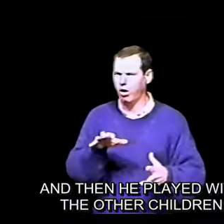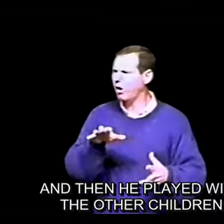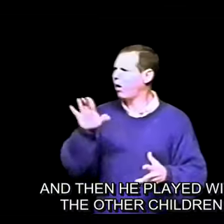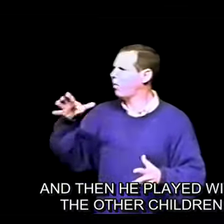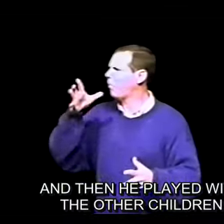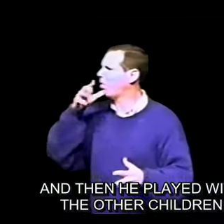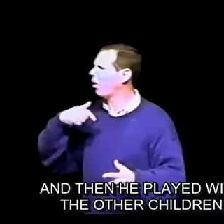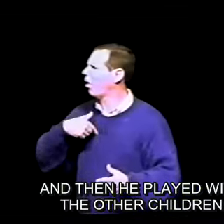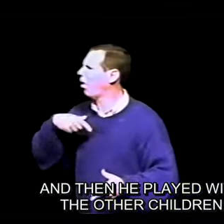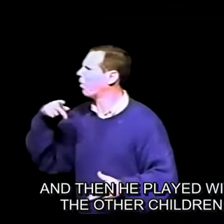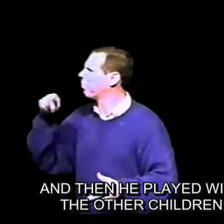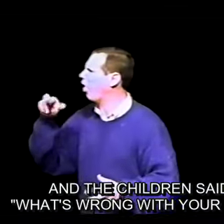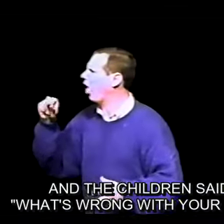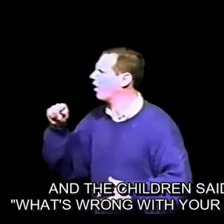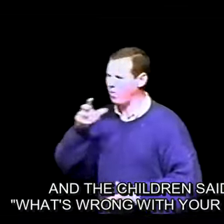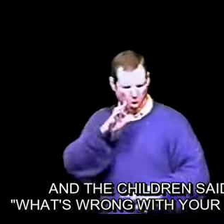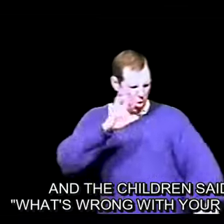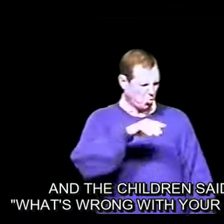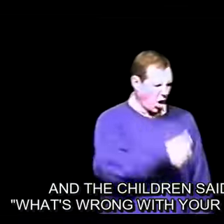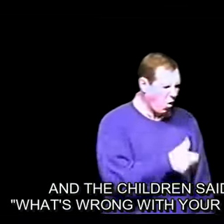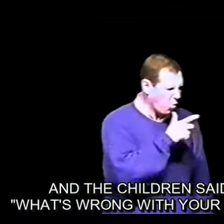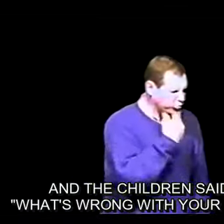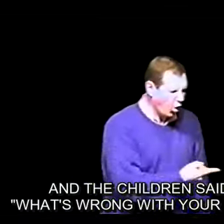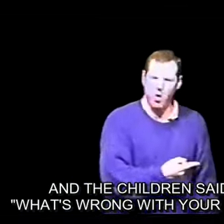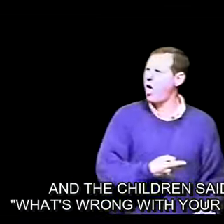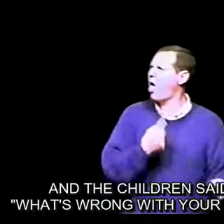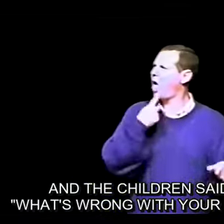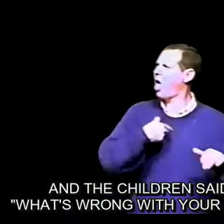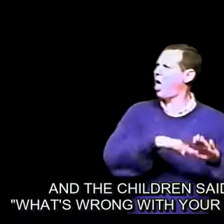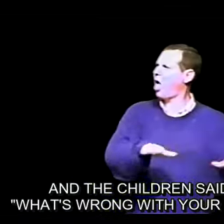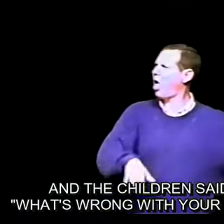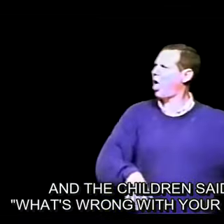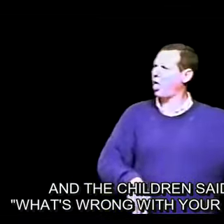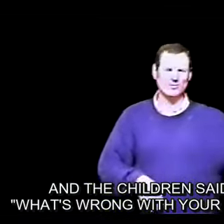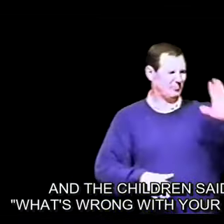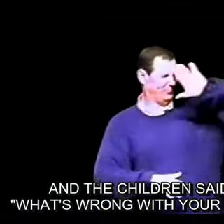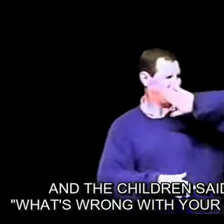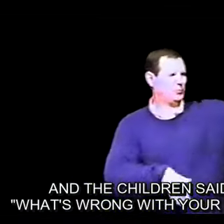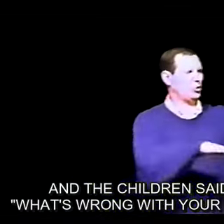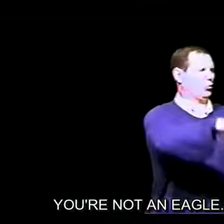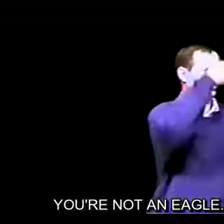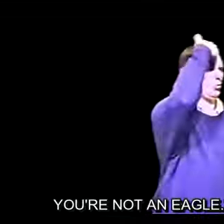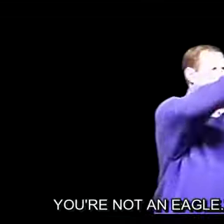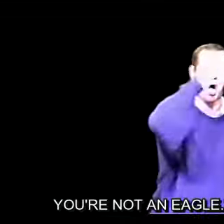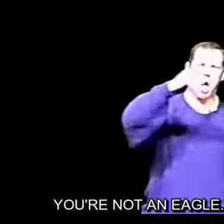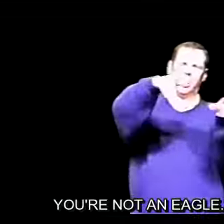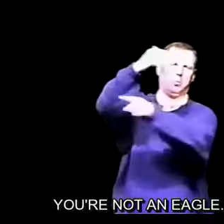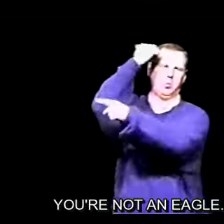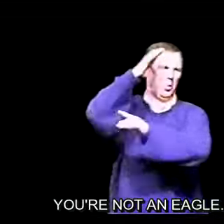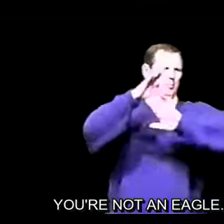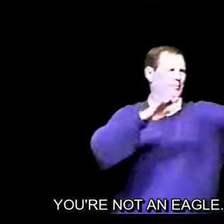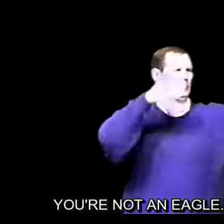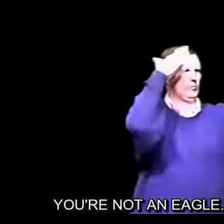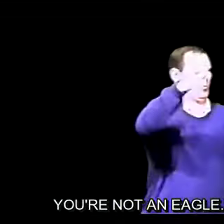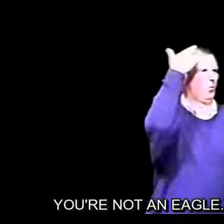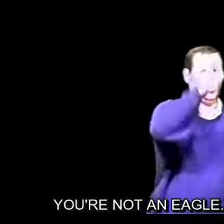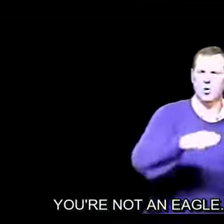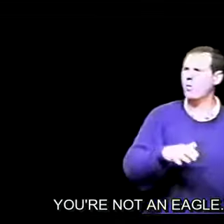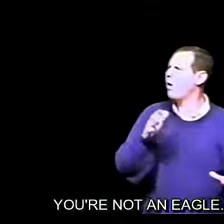and the children said, what's wrong with your beak? You're not an eagle. And so he went back to the